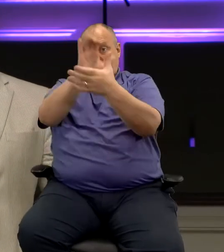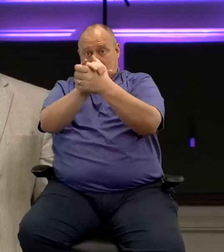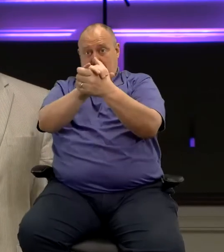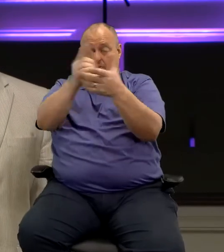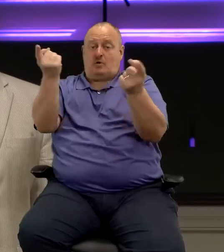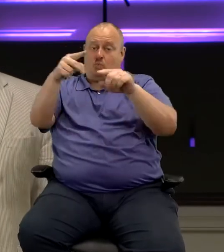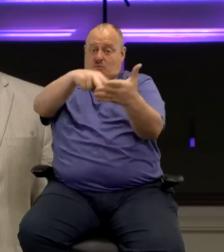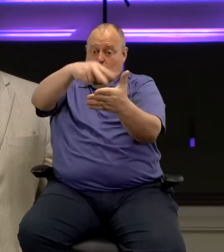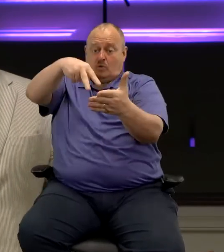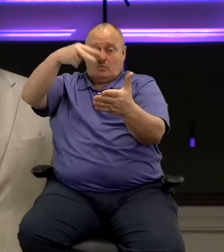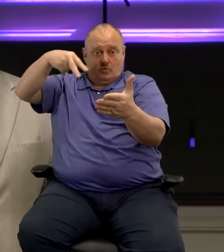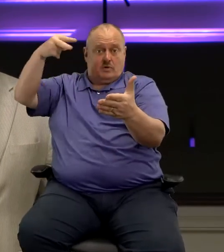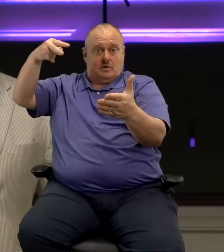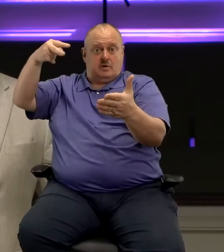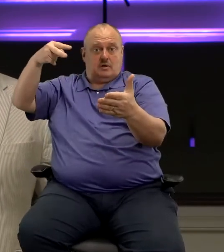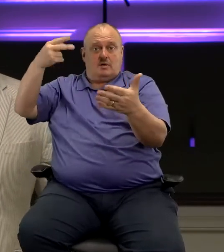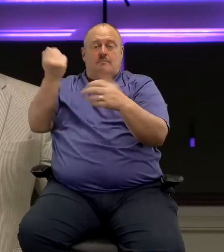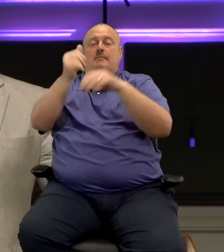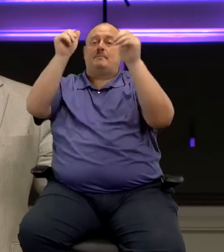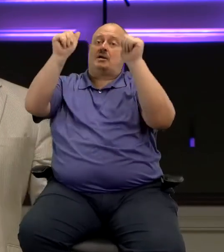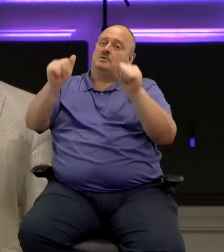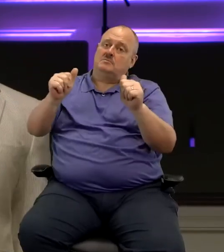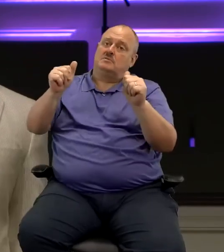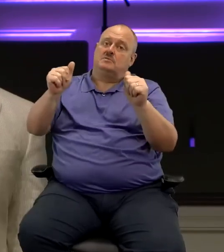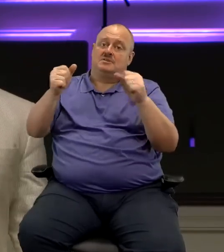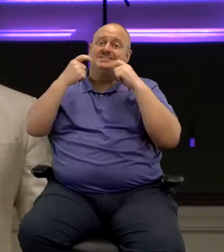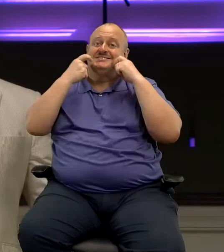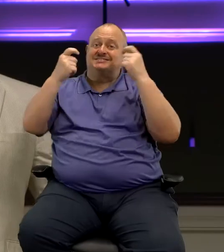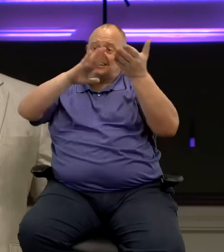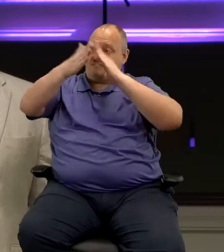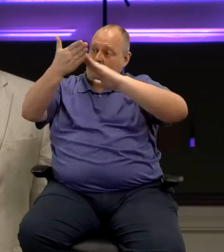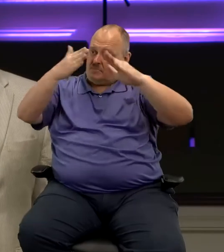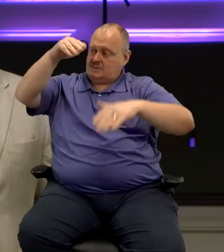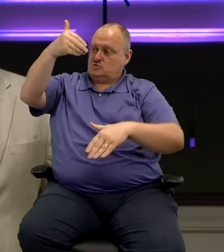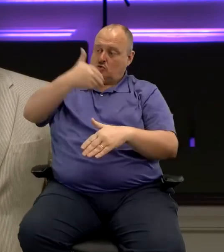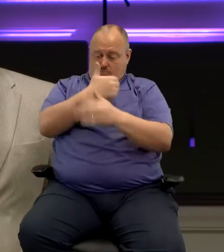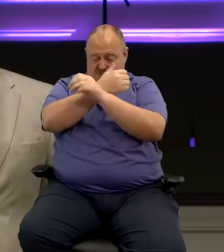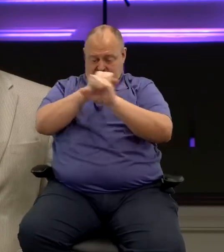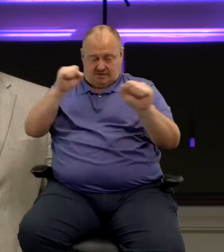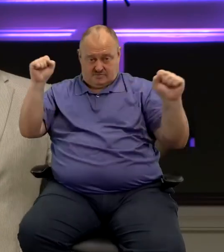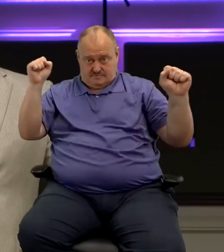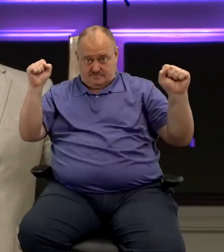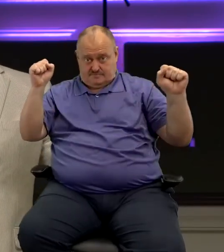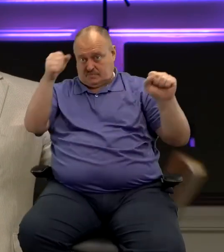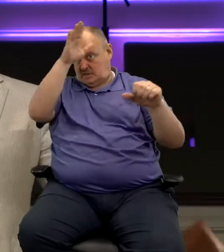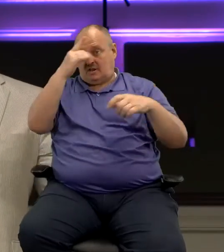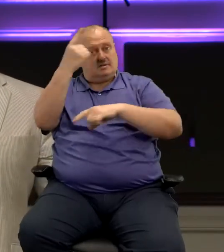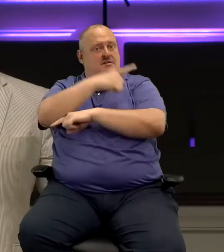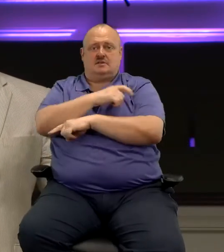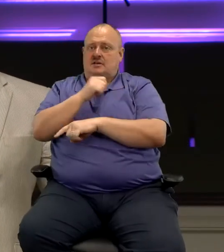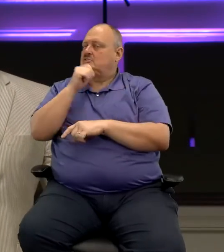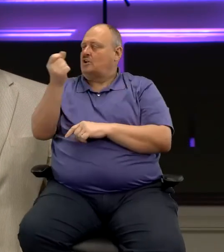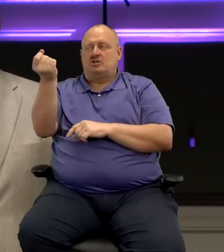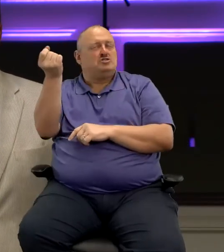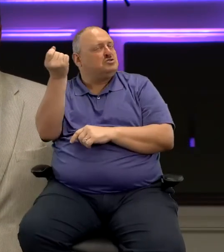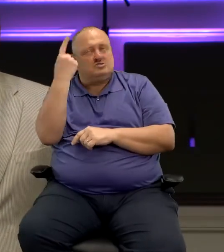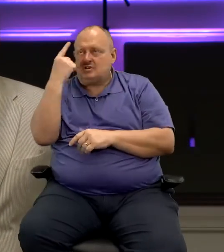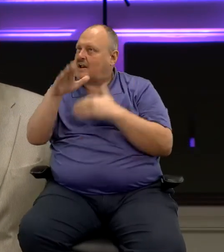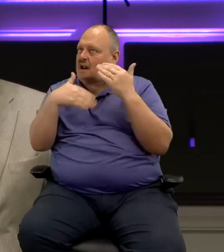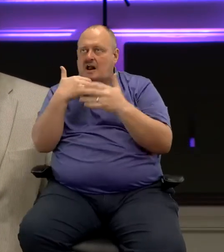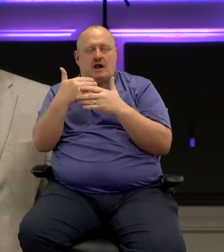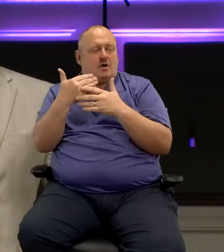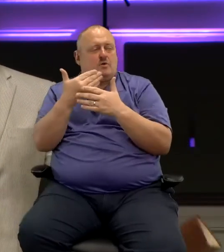rose from the grave, he made it possible for my sins to be forgiven and my soul to be saved. God, today I don't understand all the